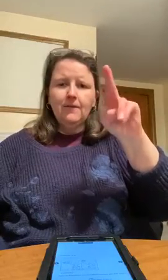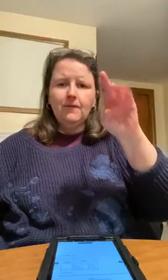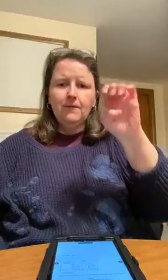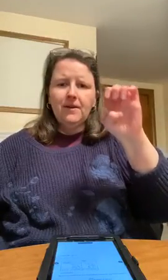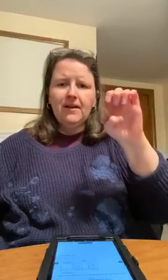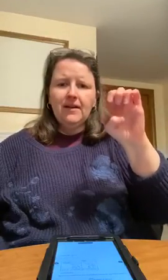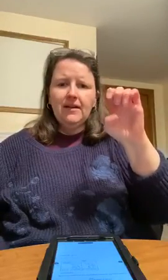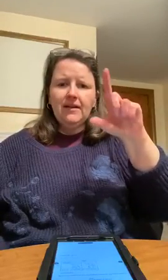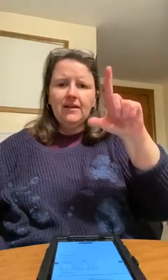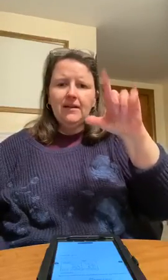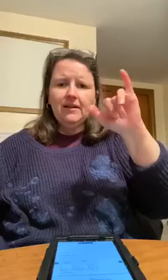Free